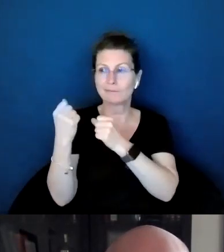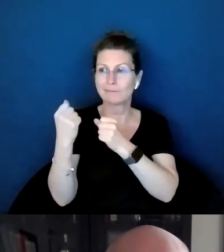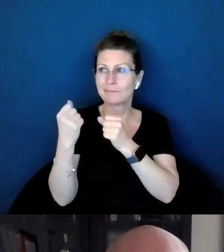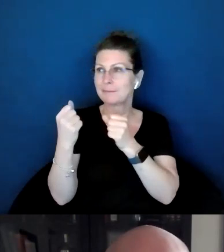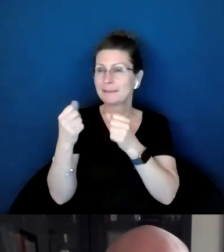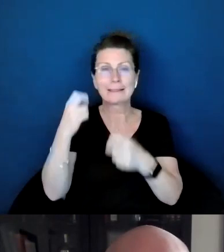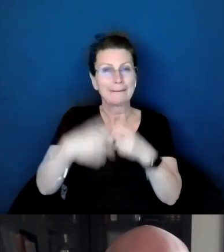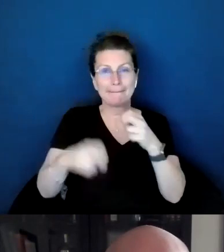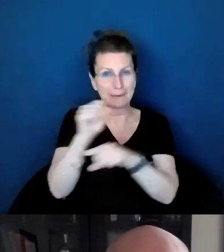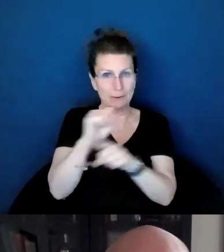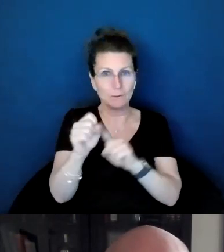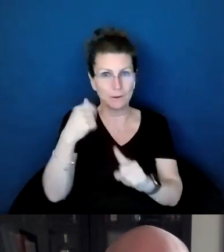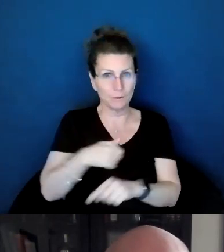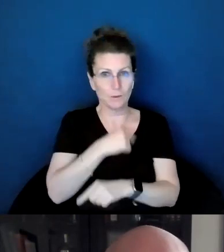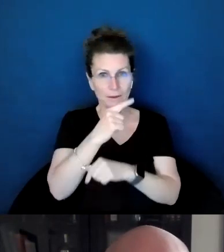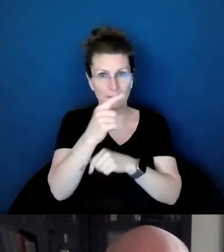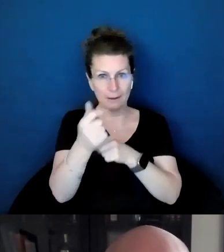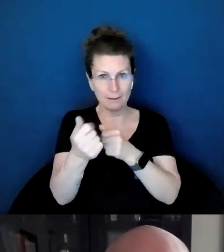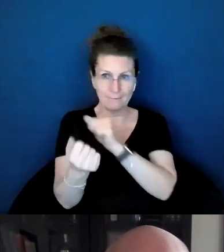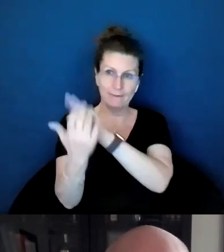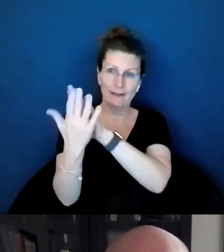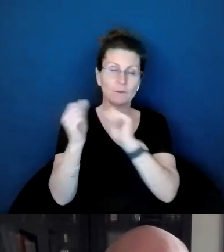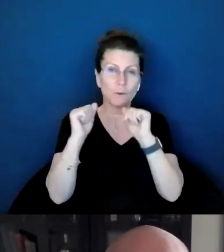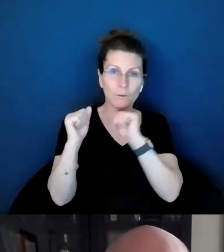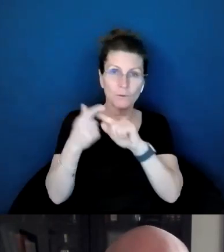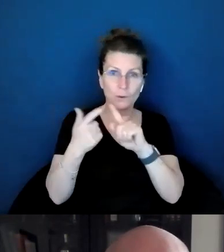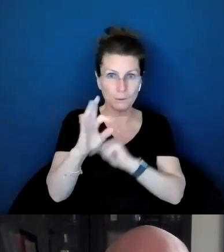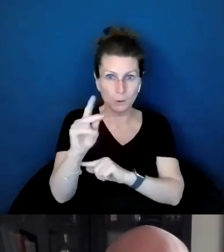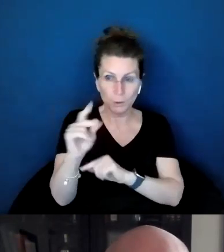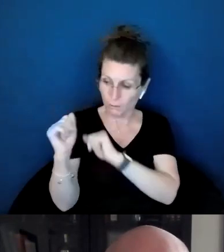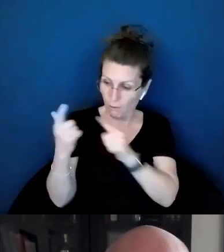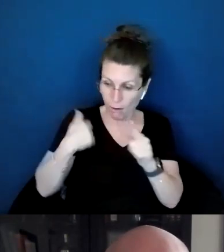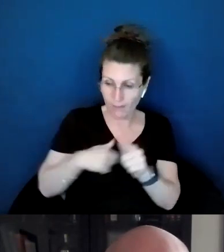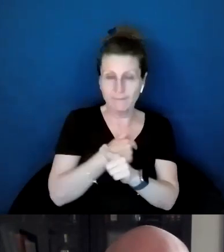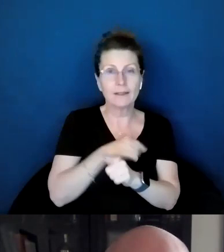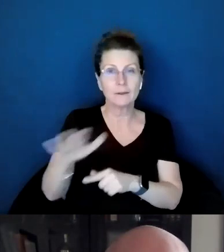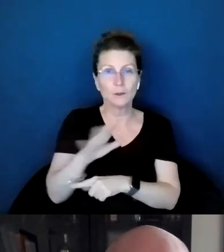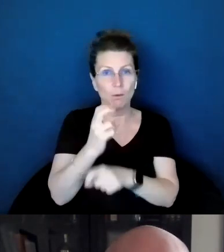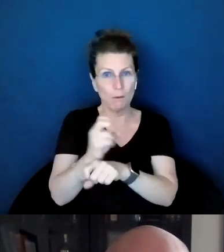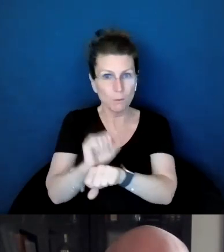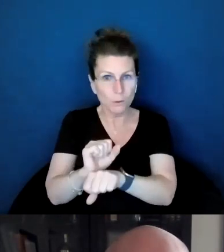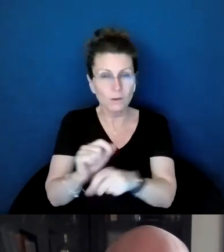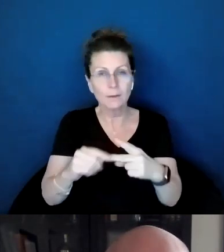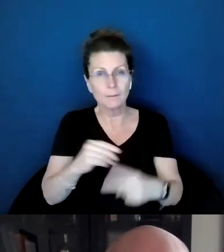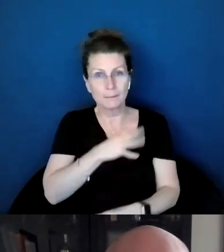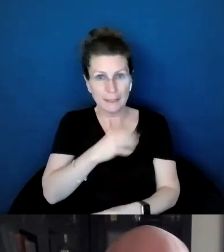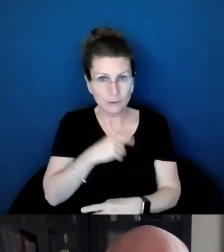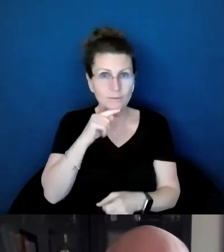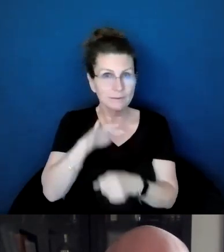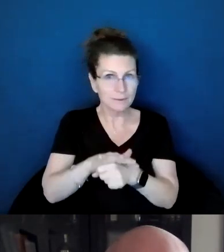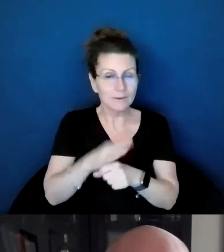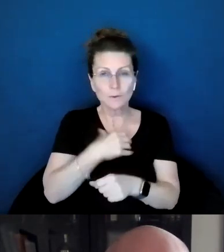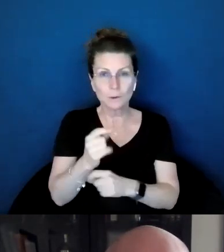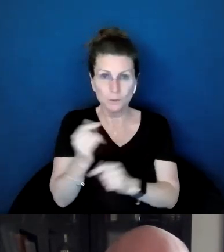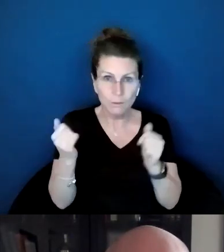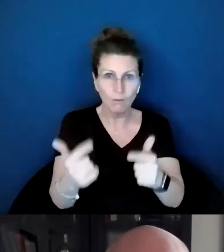entire York community, I want to thank you all for your hard work, your passion, your dedication, and wish you all continued